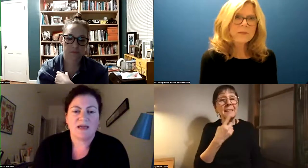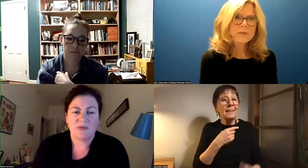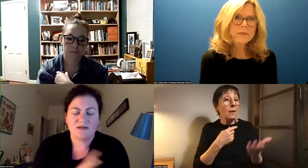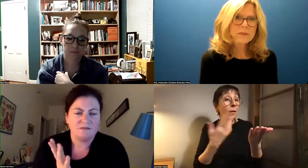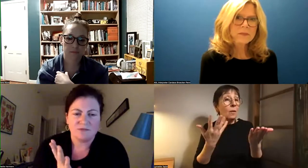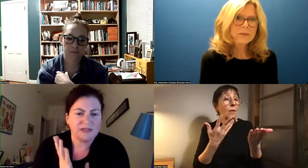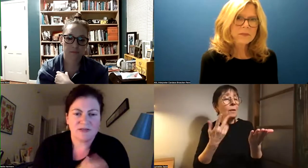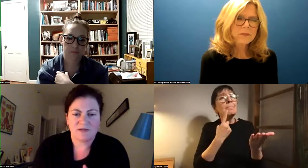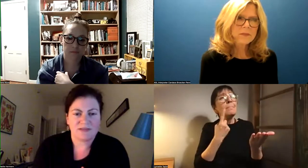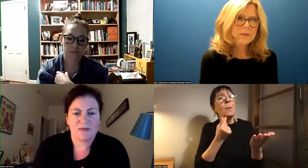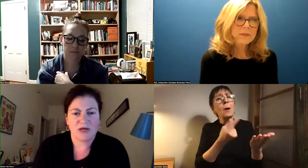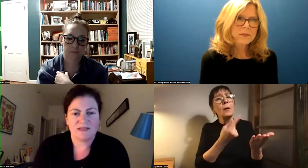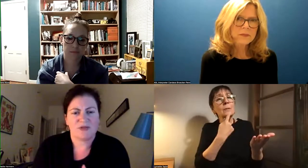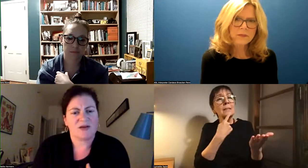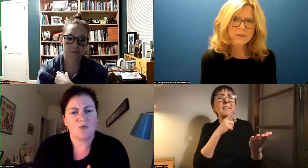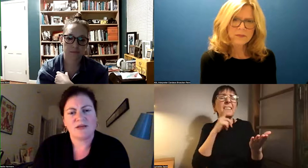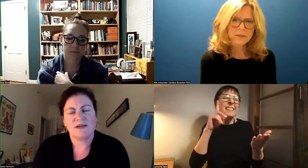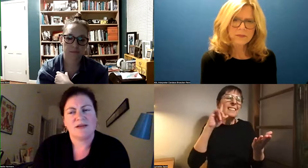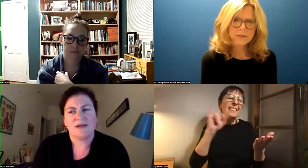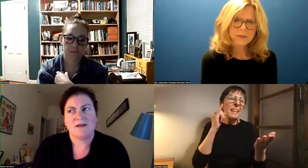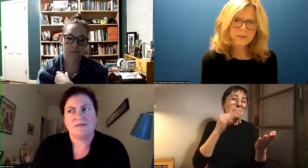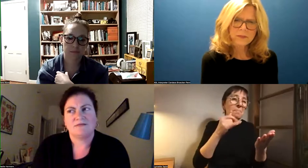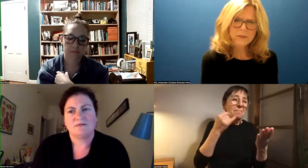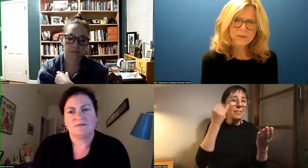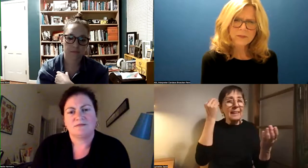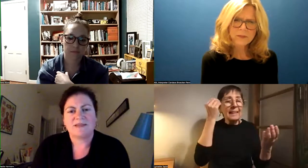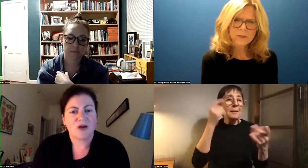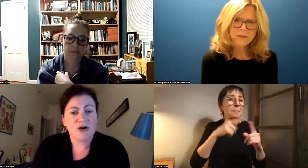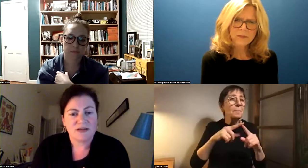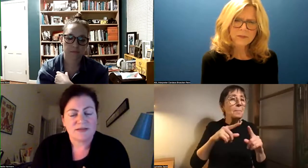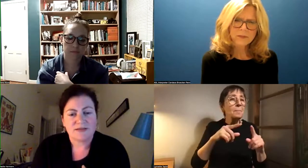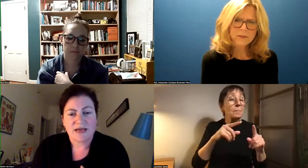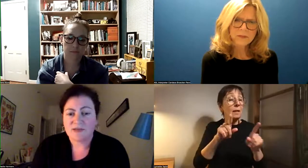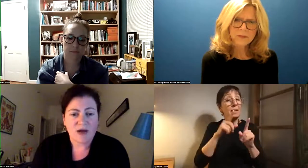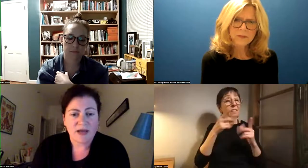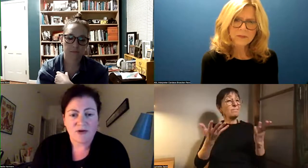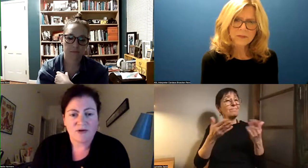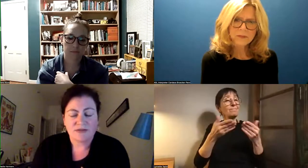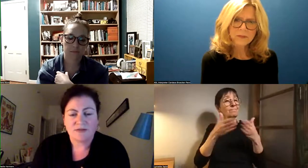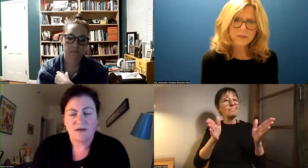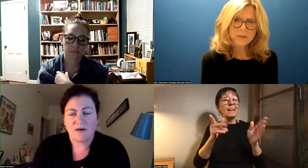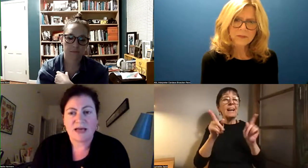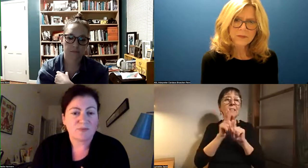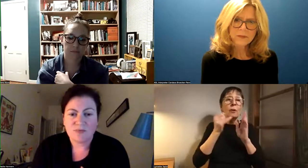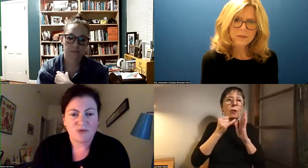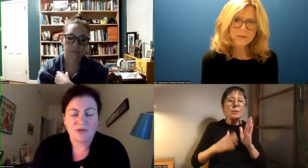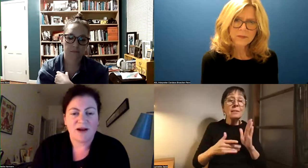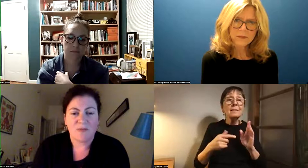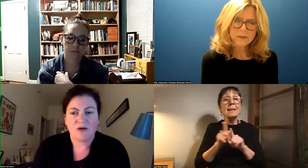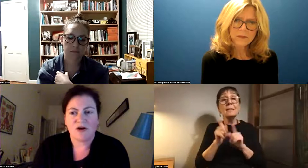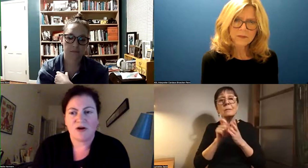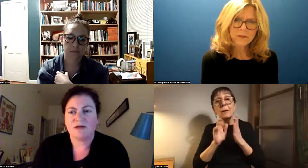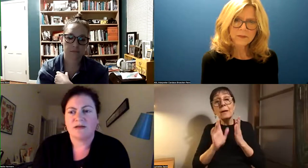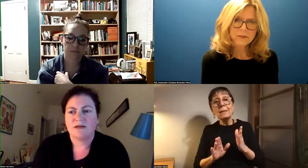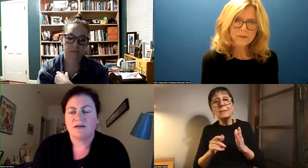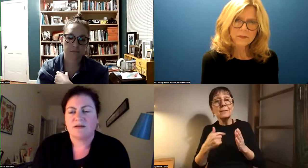say, I mean, really along the same lines, but like what, as artists, as writers, as people who care